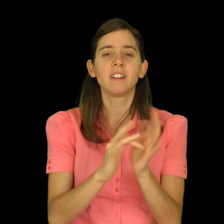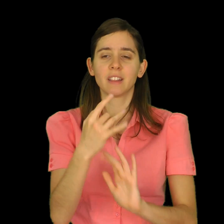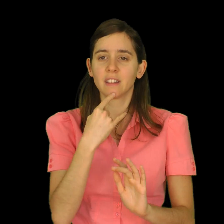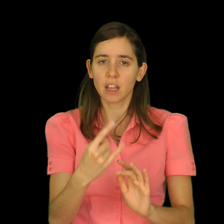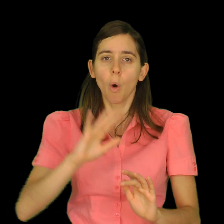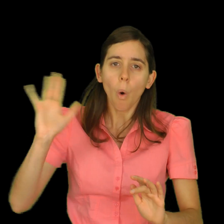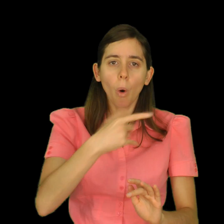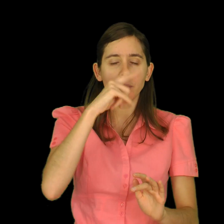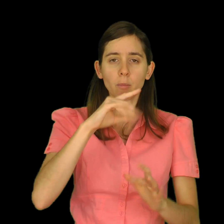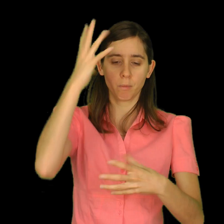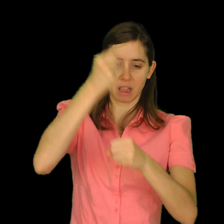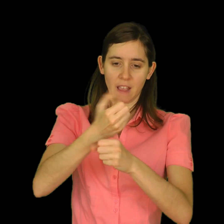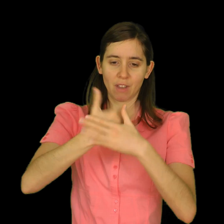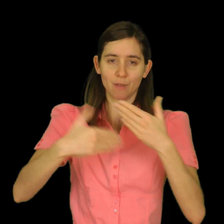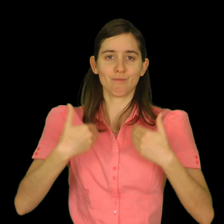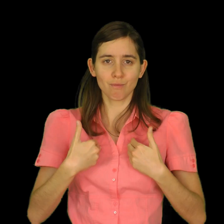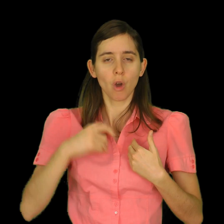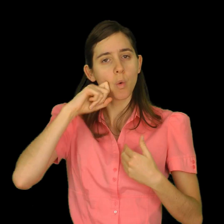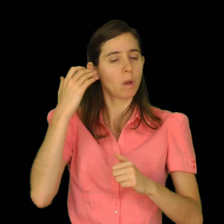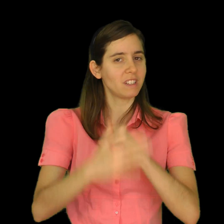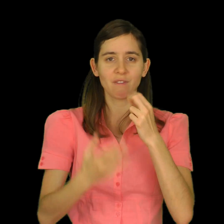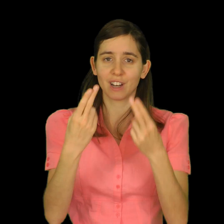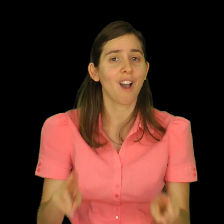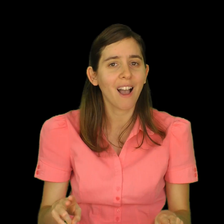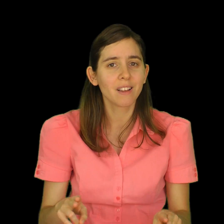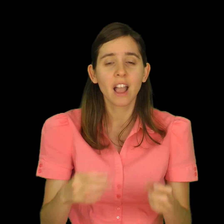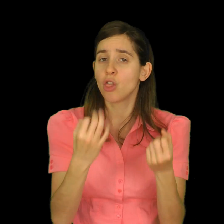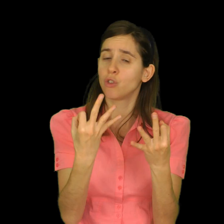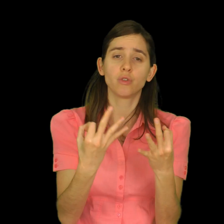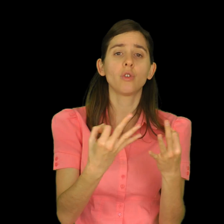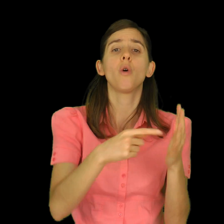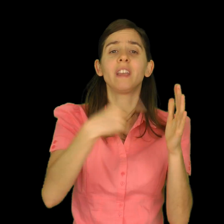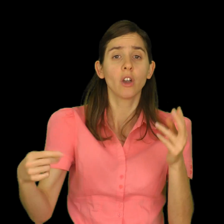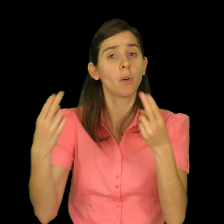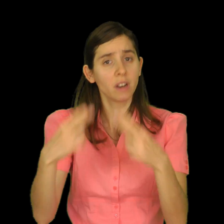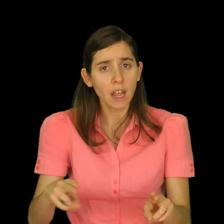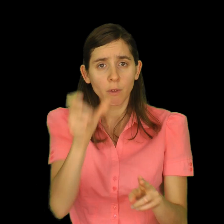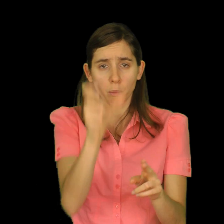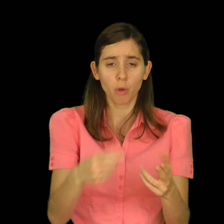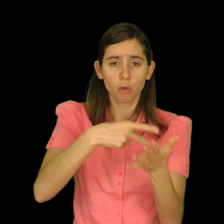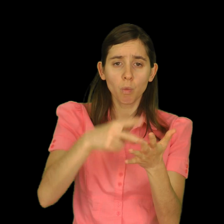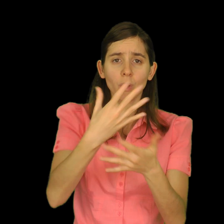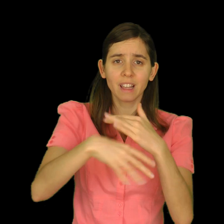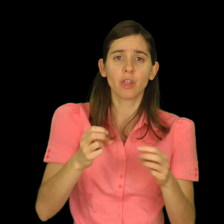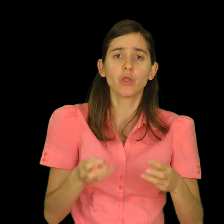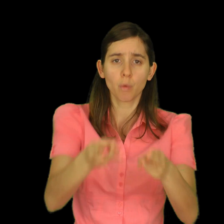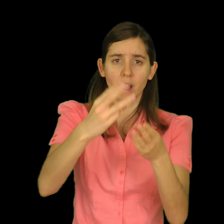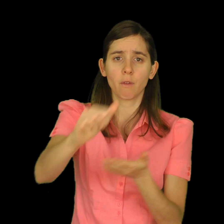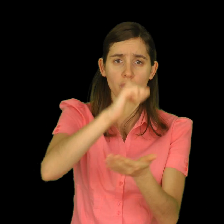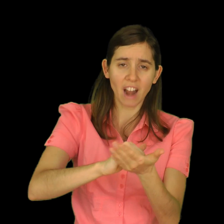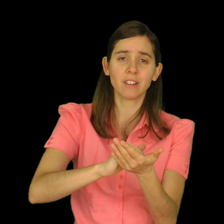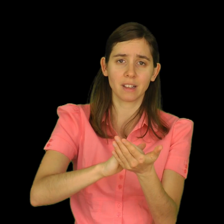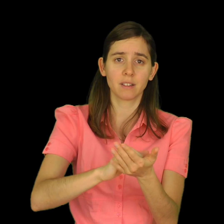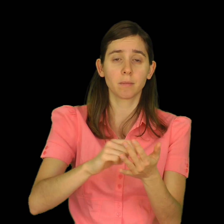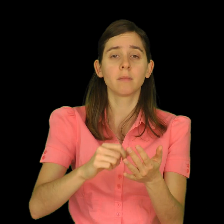who believe in him will never die. There's no eternal death for the person who walks in the way of righteousness. As long